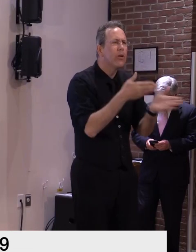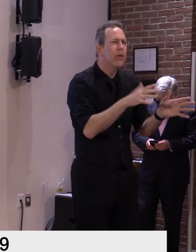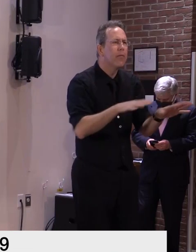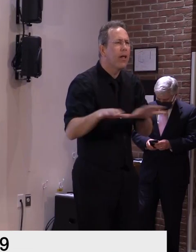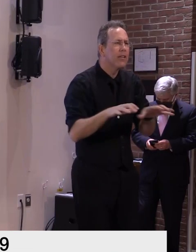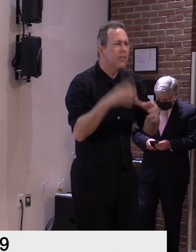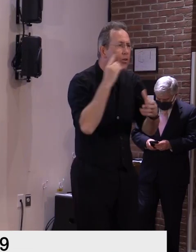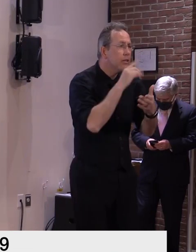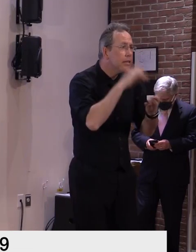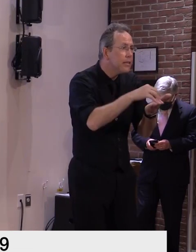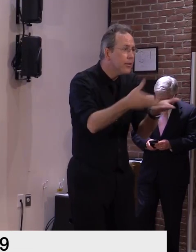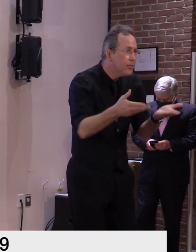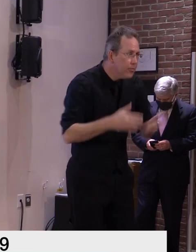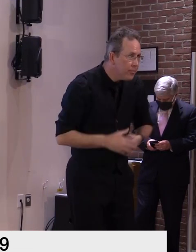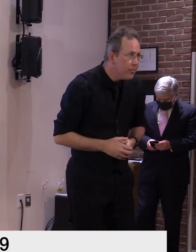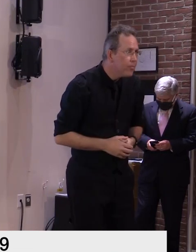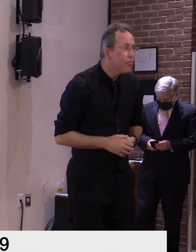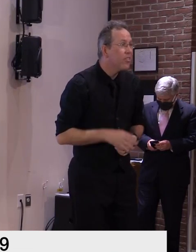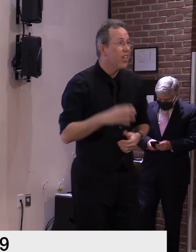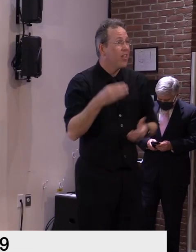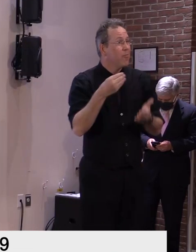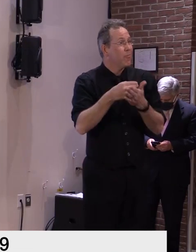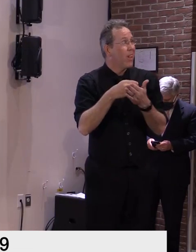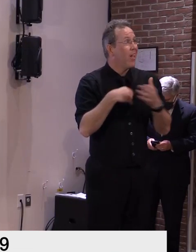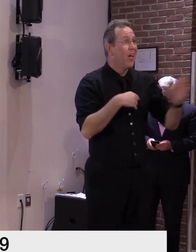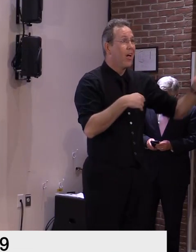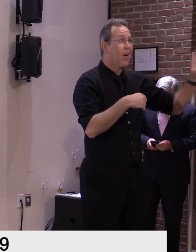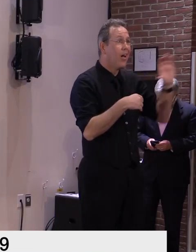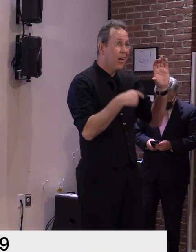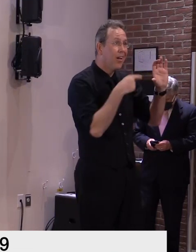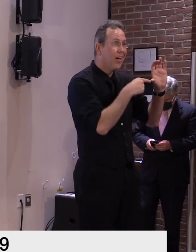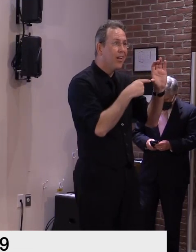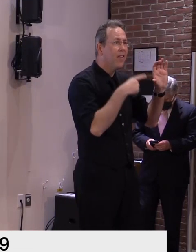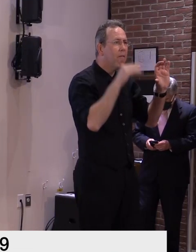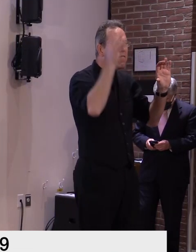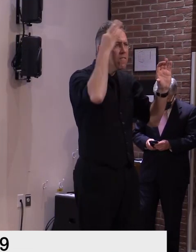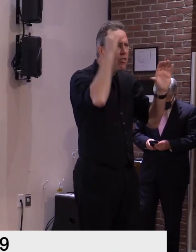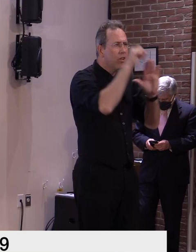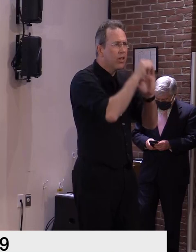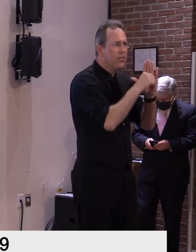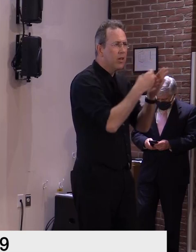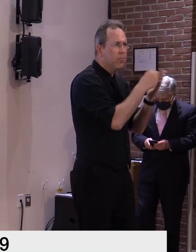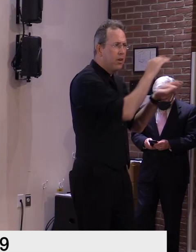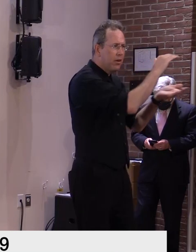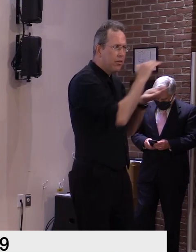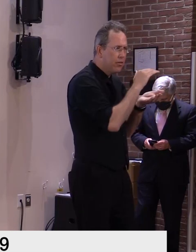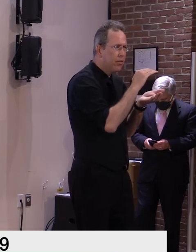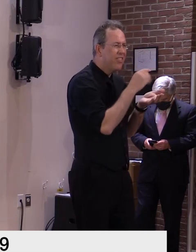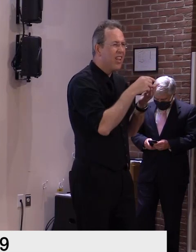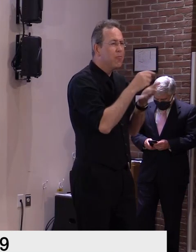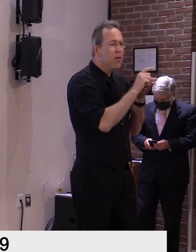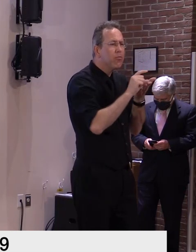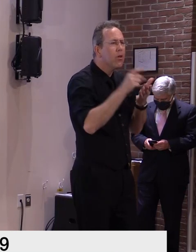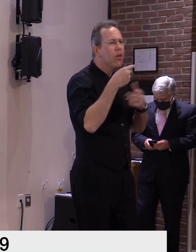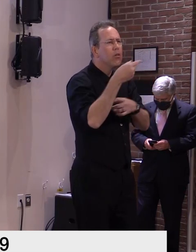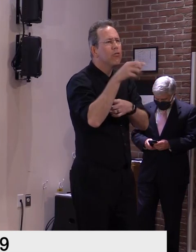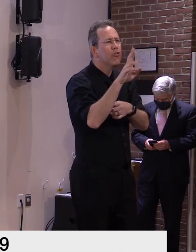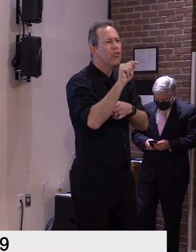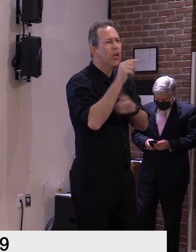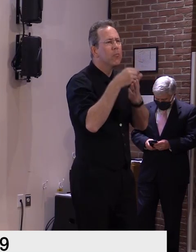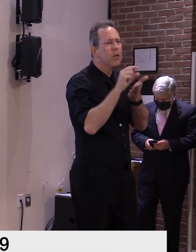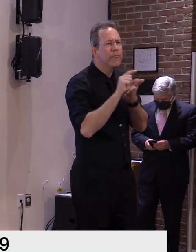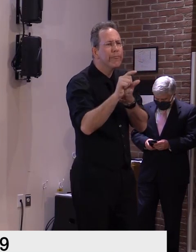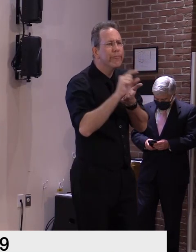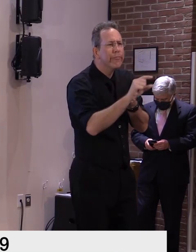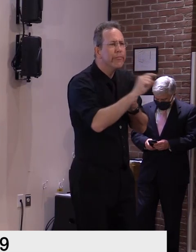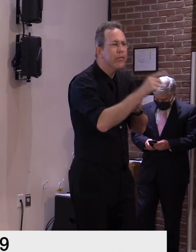and you heard a little bit about those from Senator Sanders, to launch a new grant program to expand both the number of available slots and length